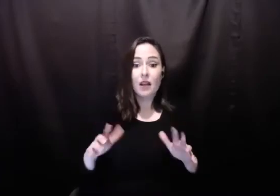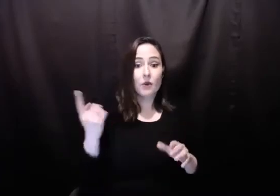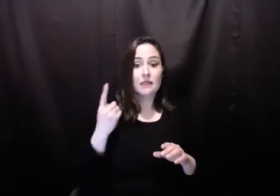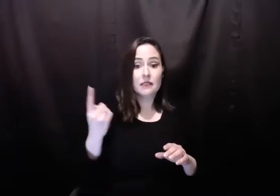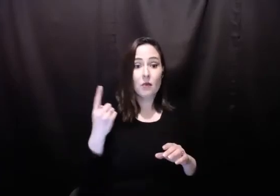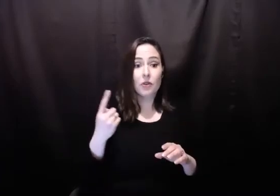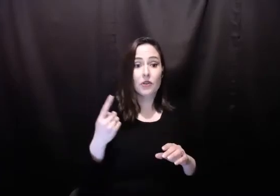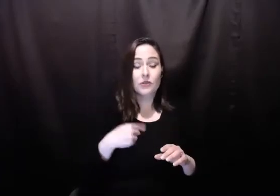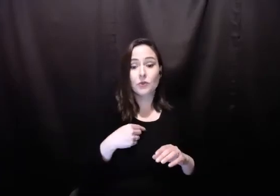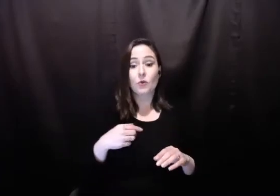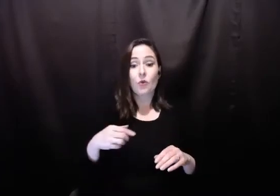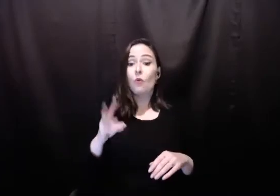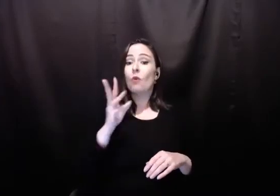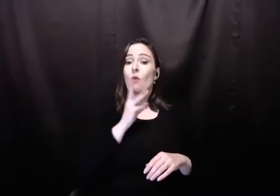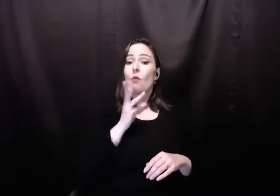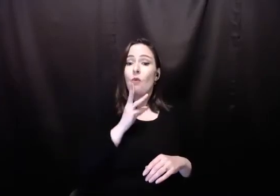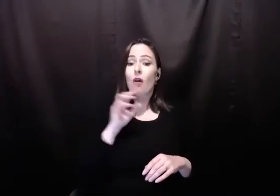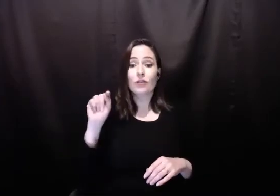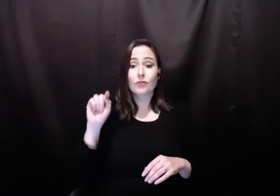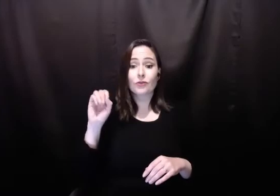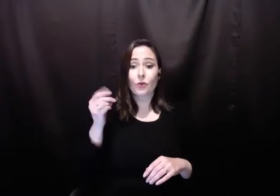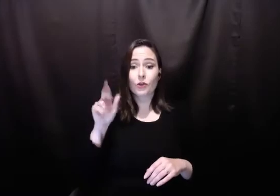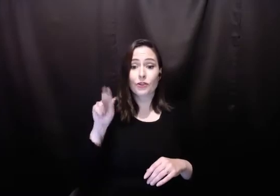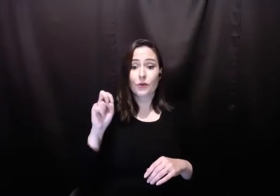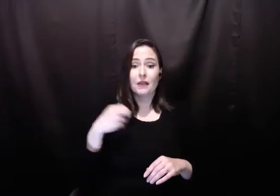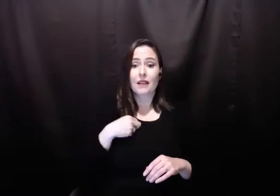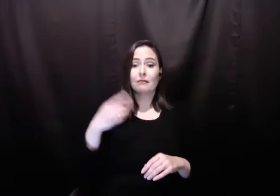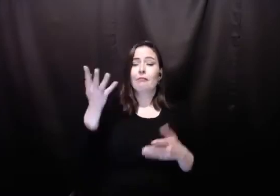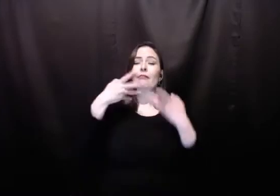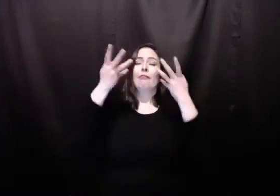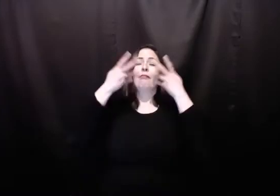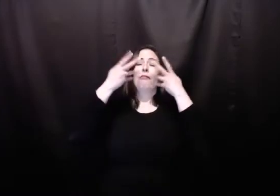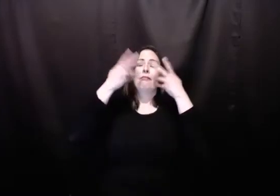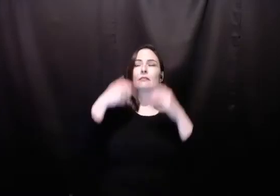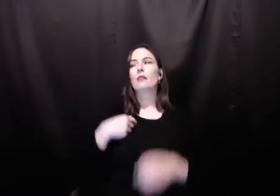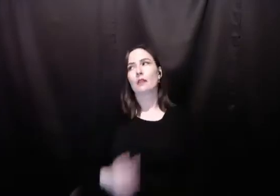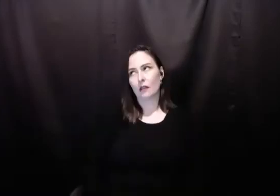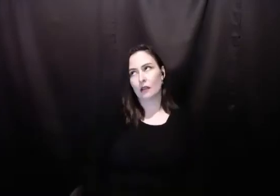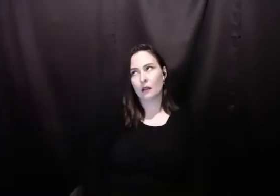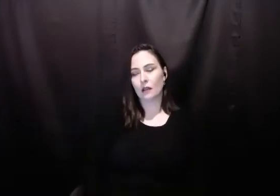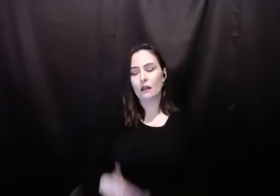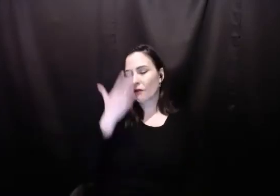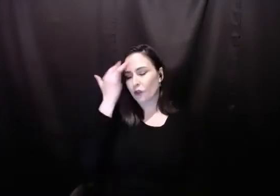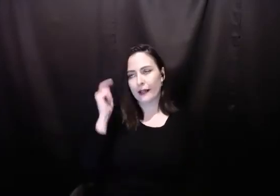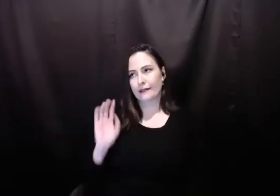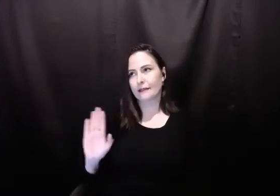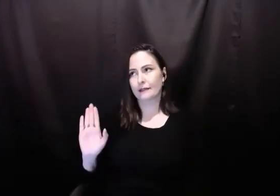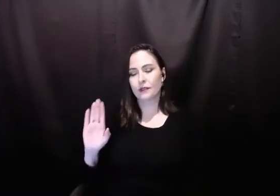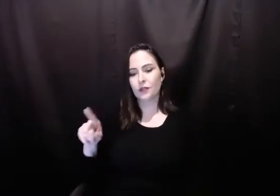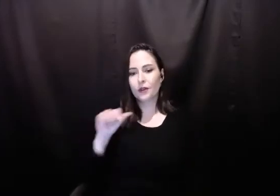Forget." That's my family. We don't take things seriously. We like to tell funny stories, jokes. And